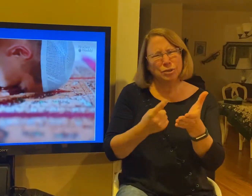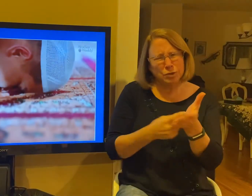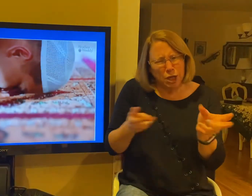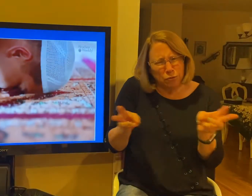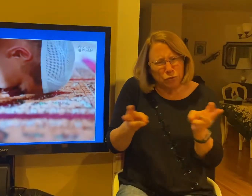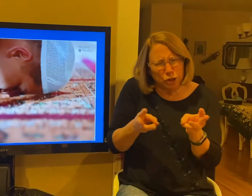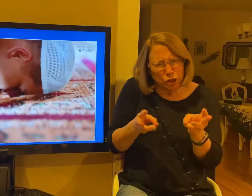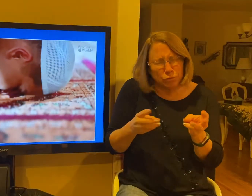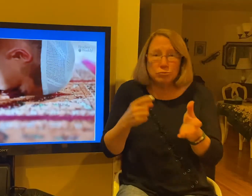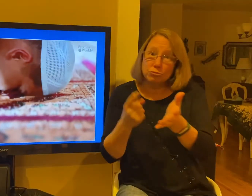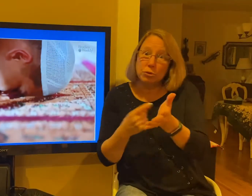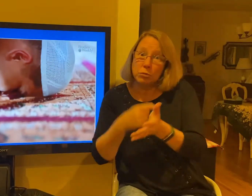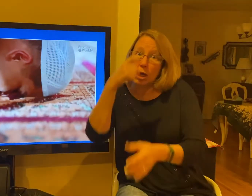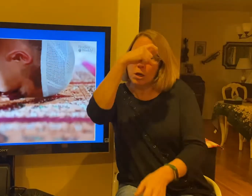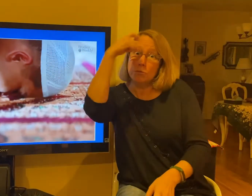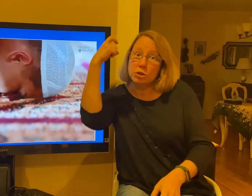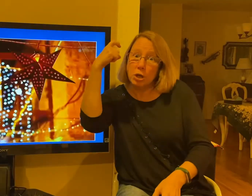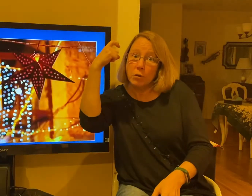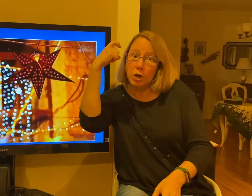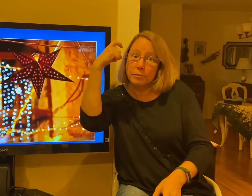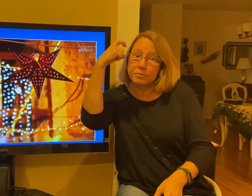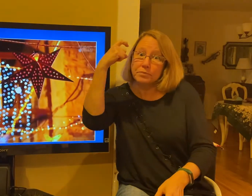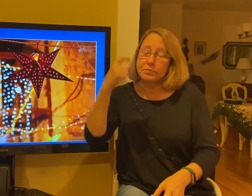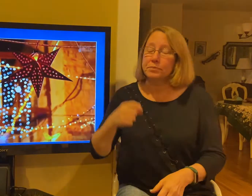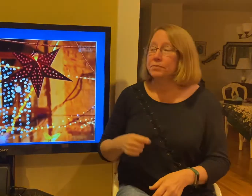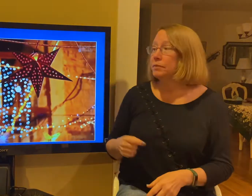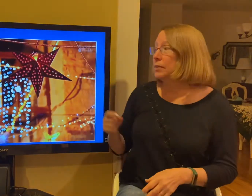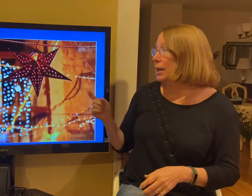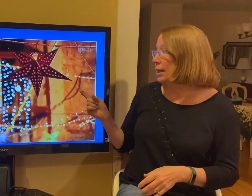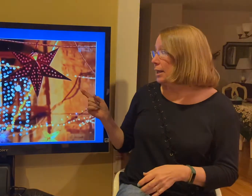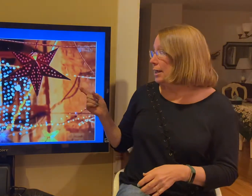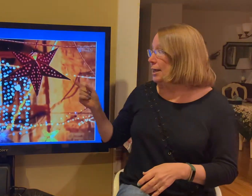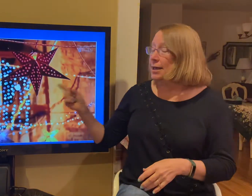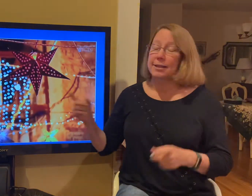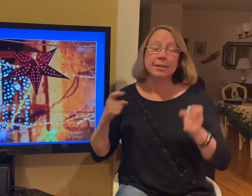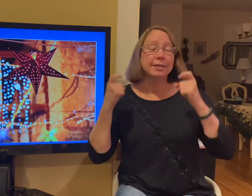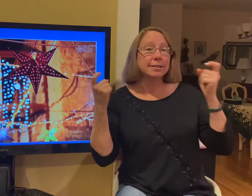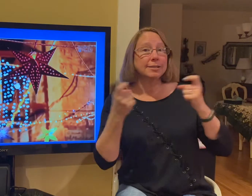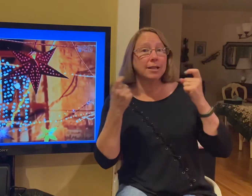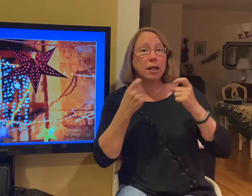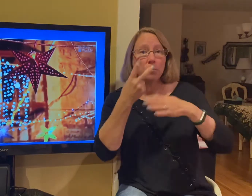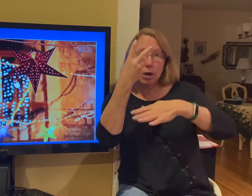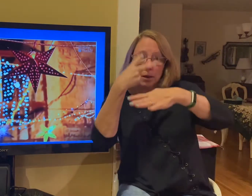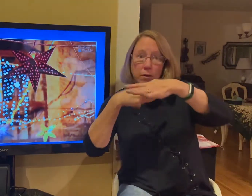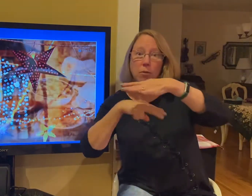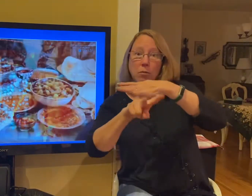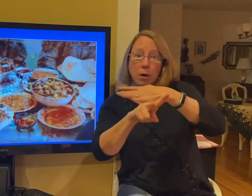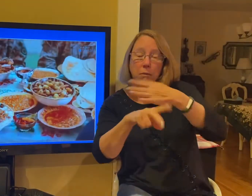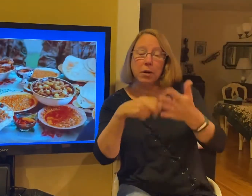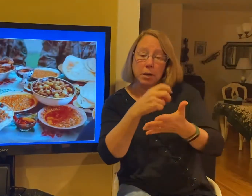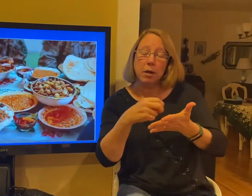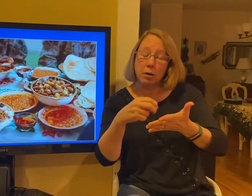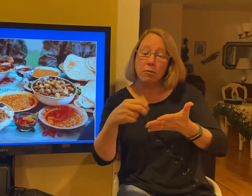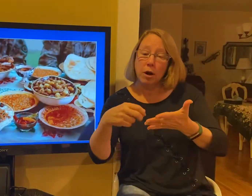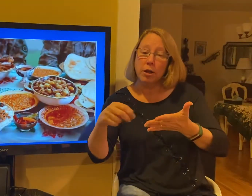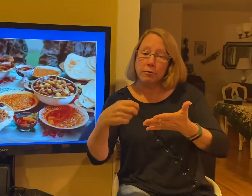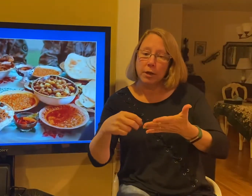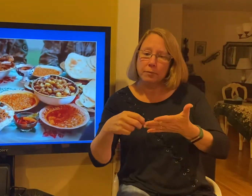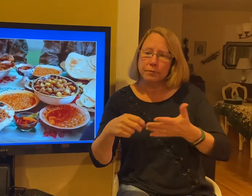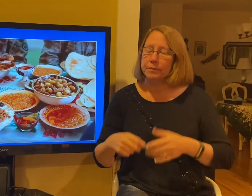summertime. This commemorates the first Quran revelation that the Prophet Muhammad received. During this month, Muslims fast